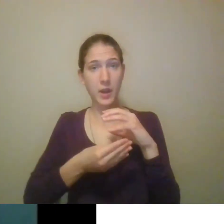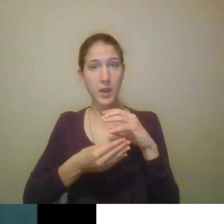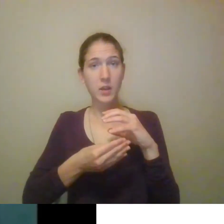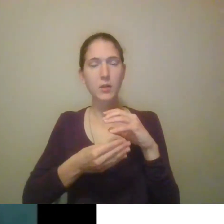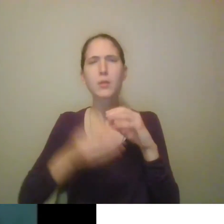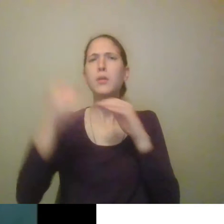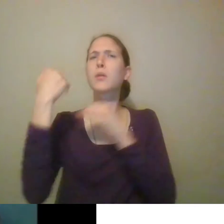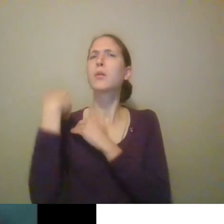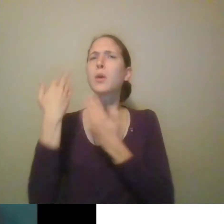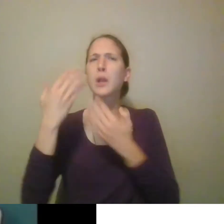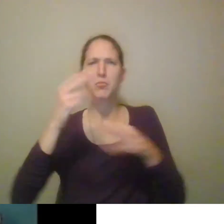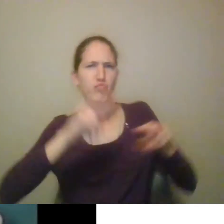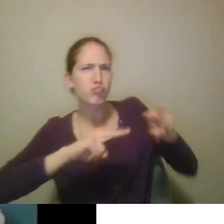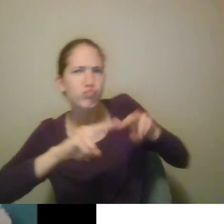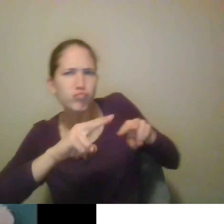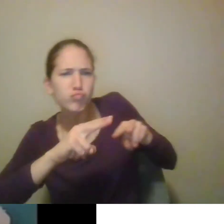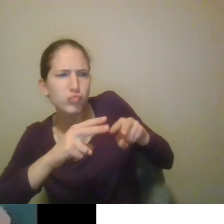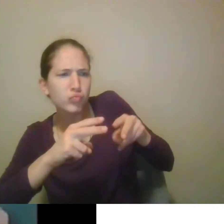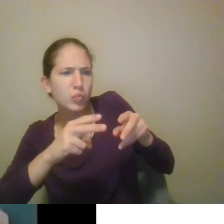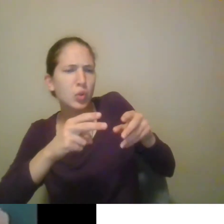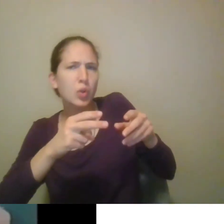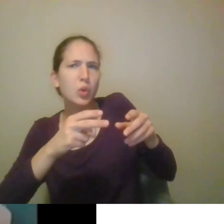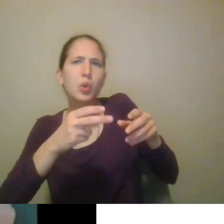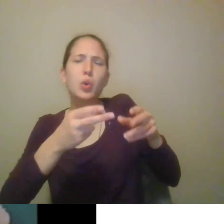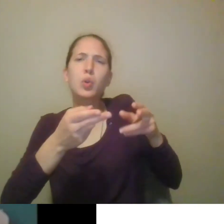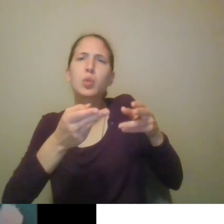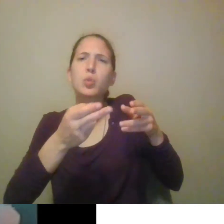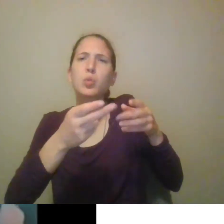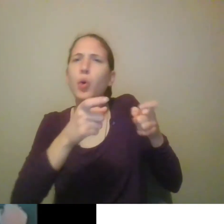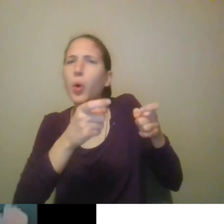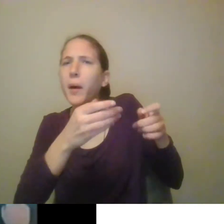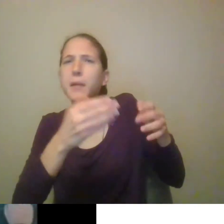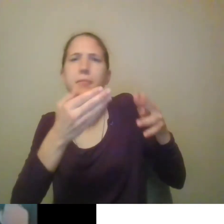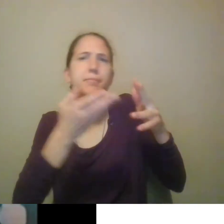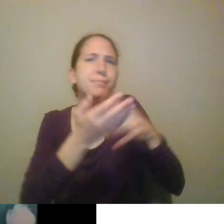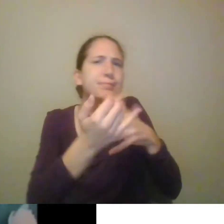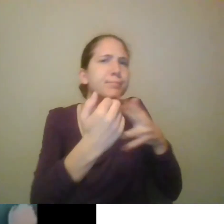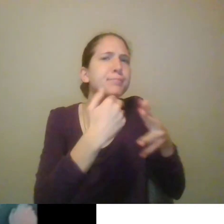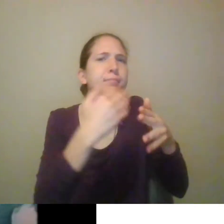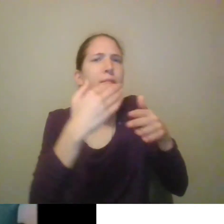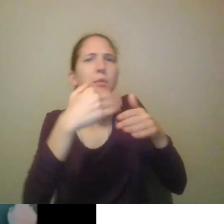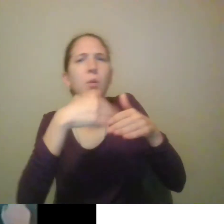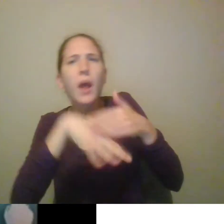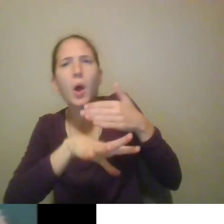what goes in and out